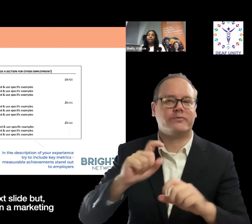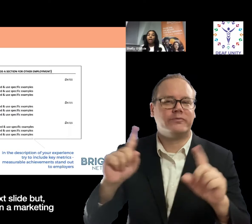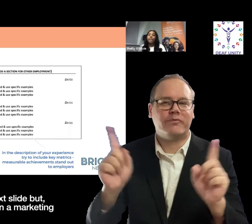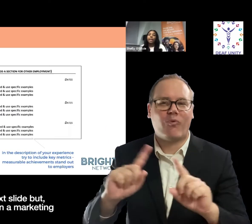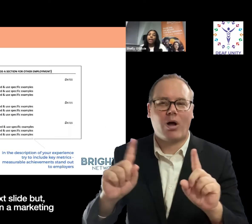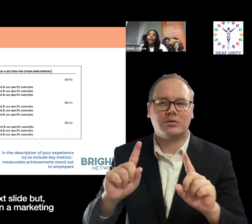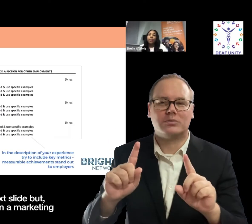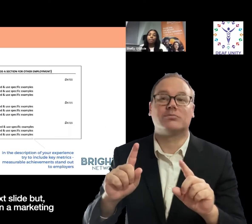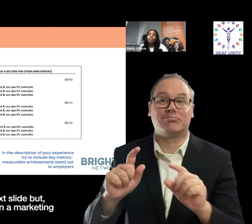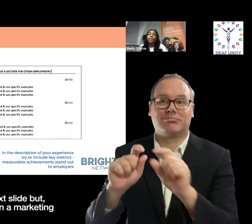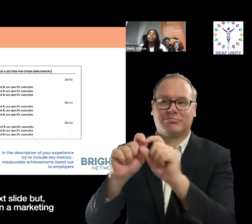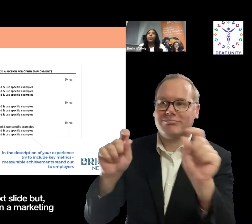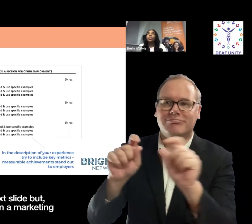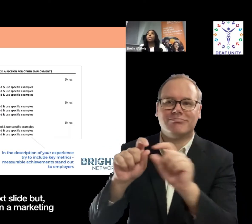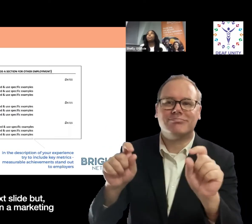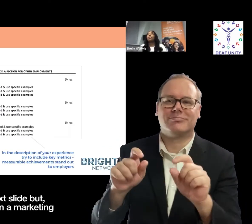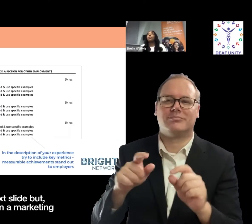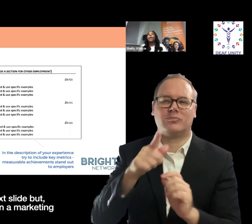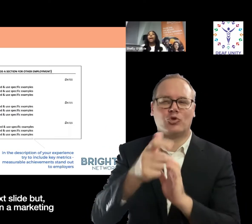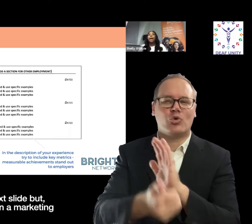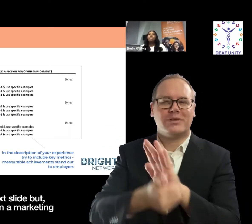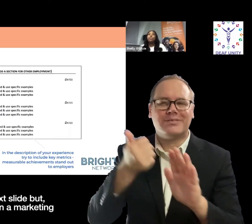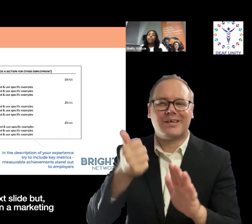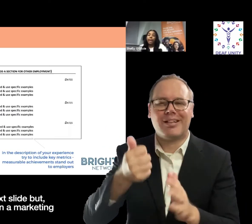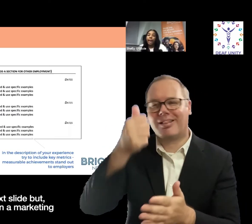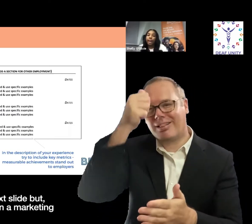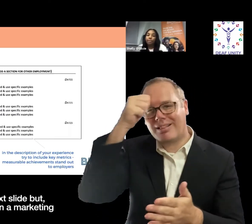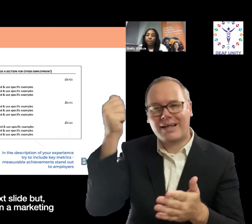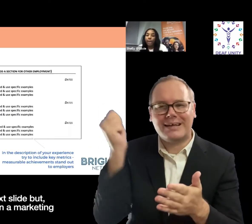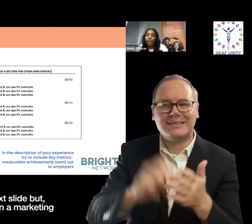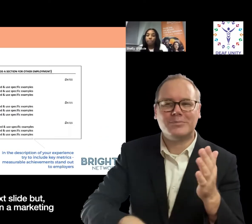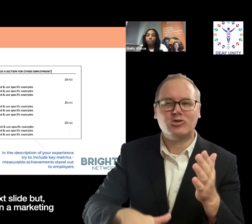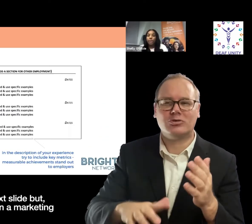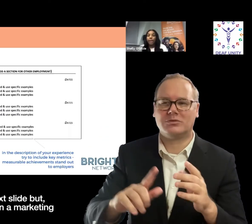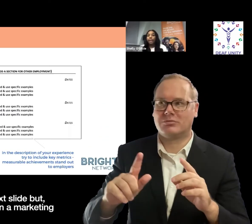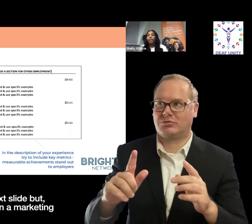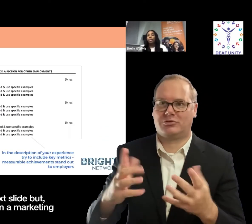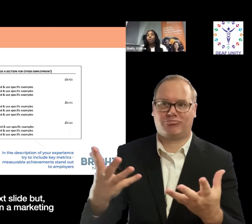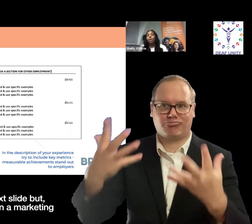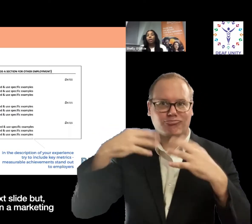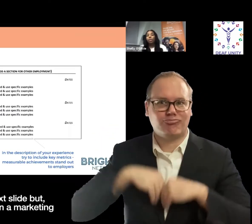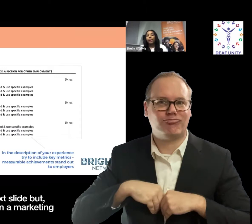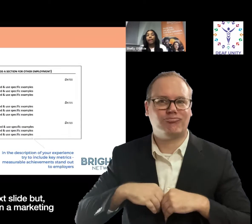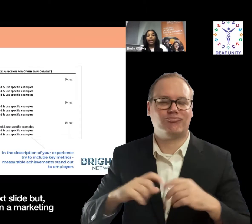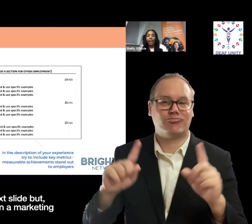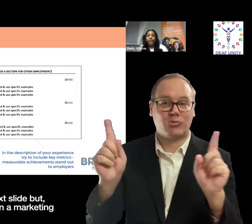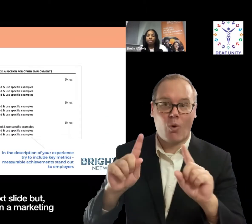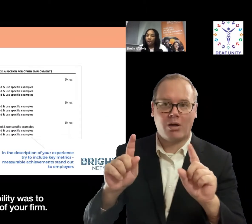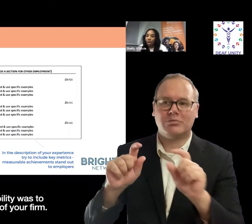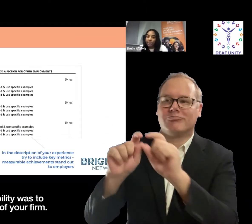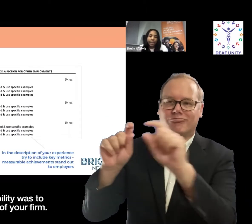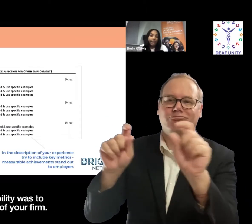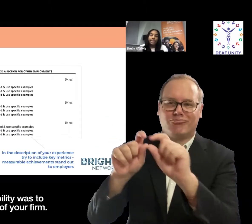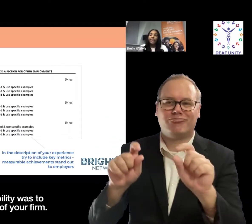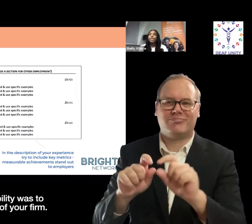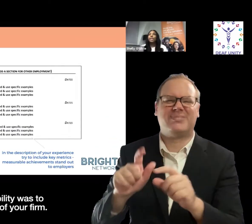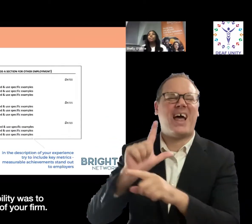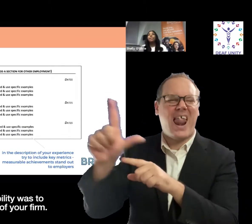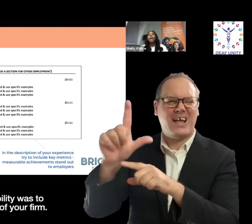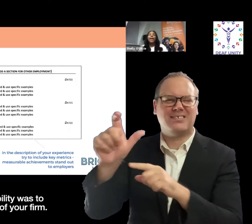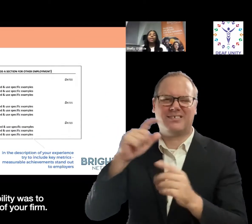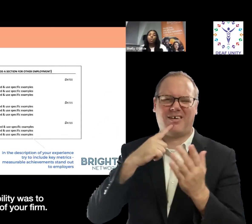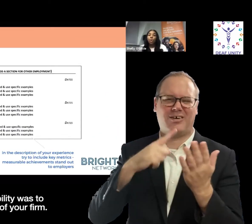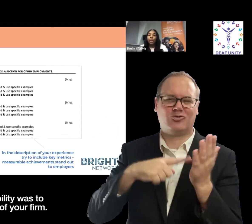next slide. But for example, you might have been on a marketing